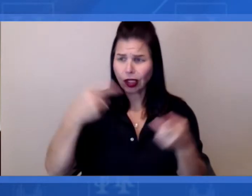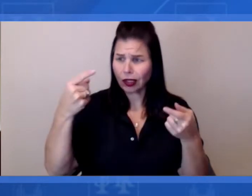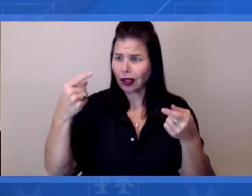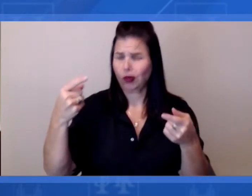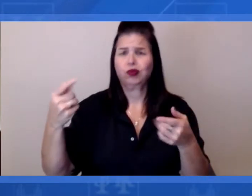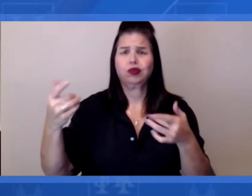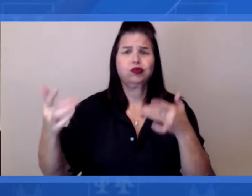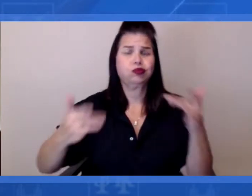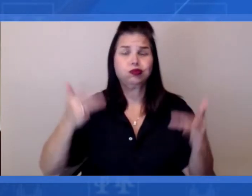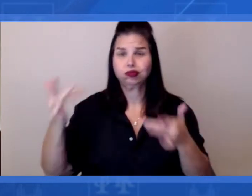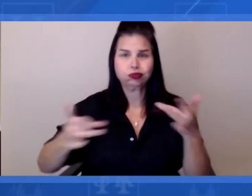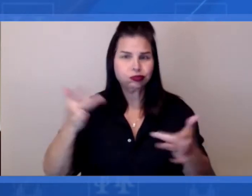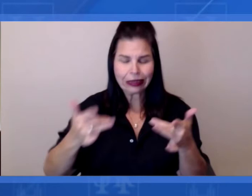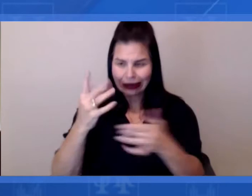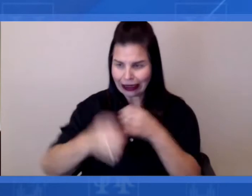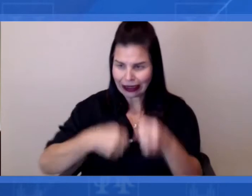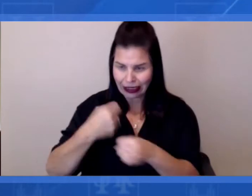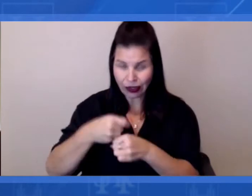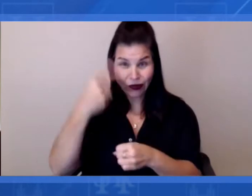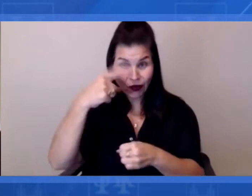for accessibility in transit.